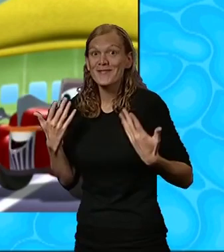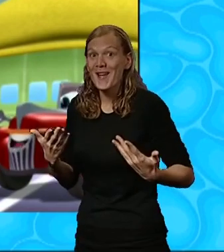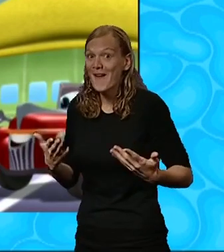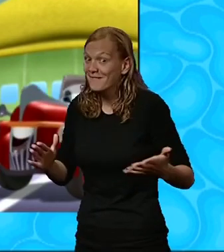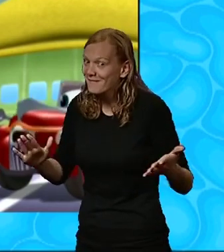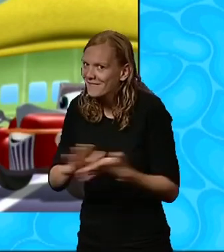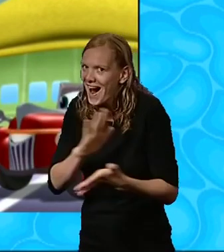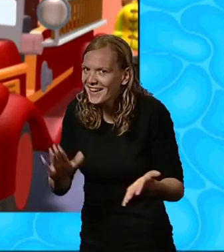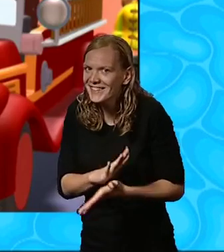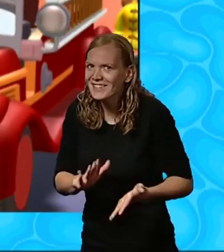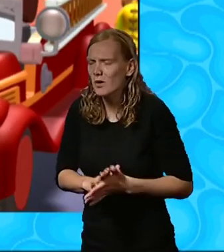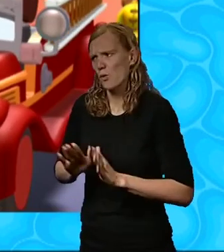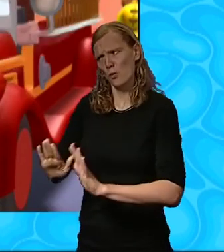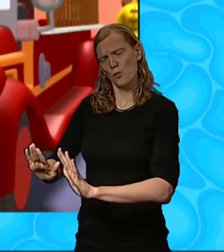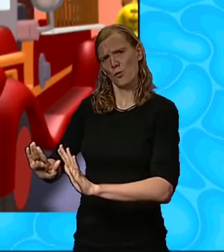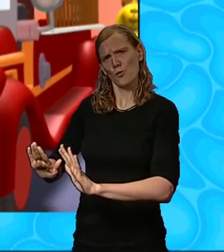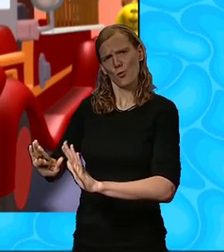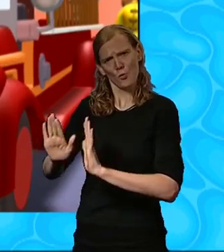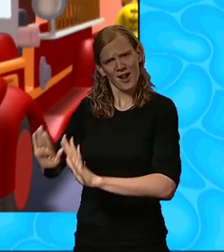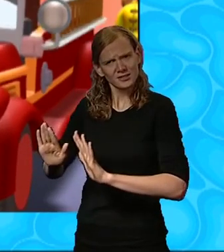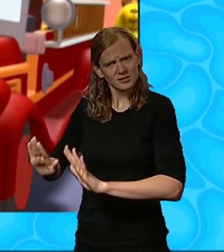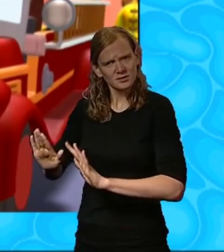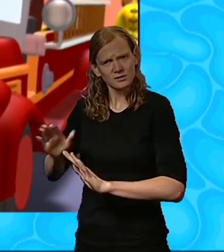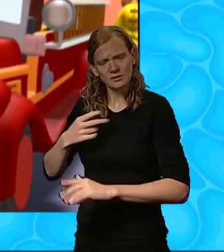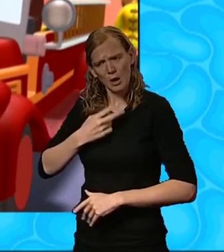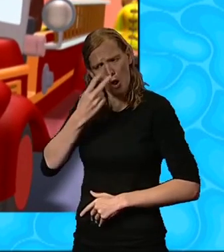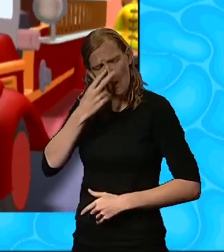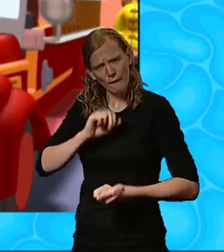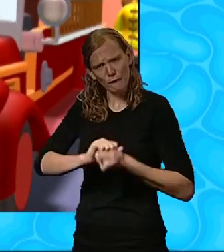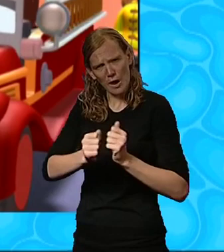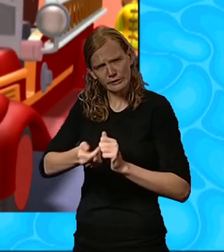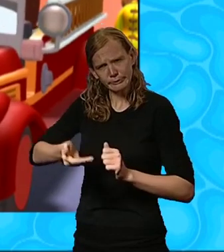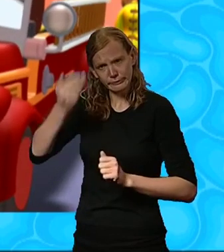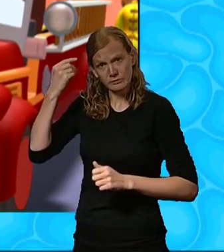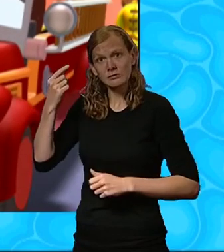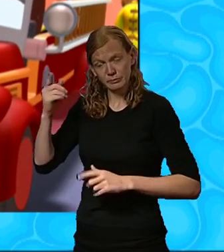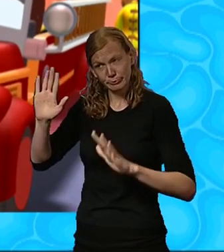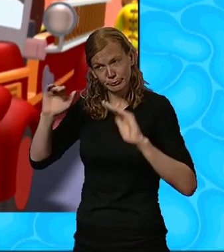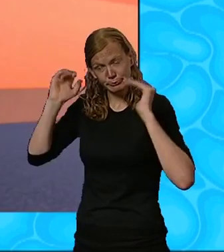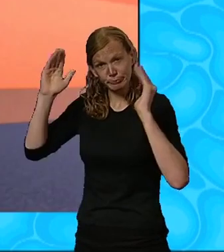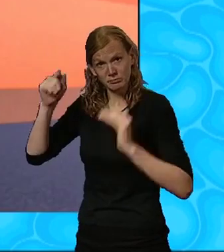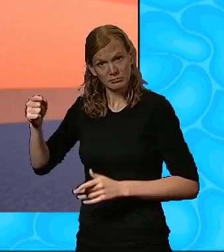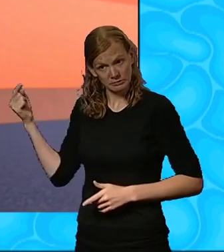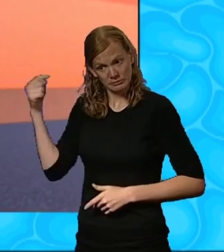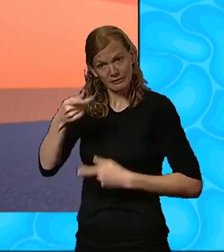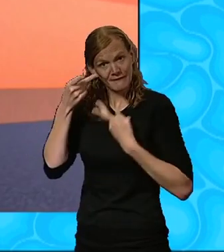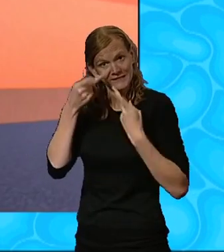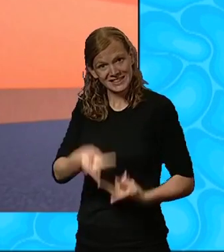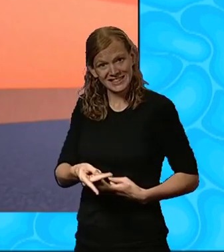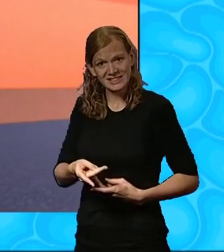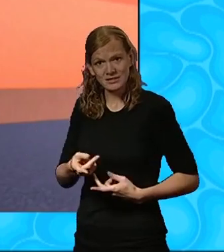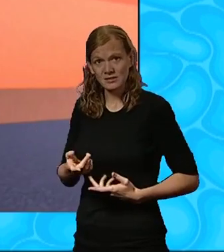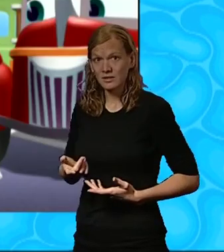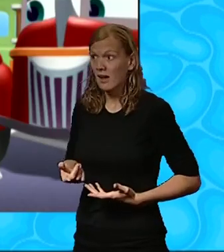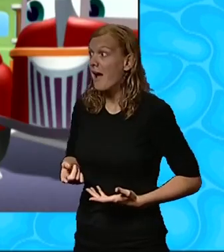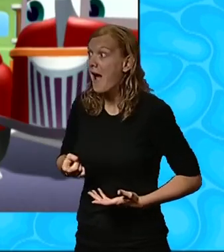Wait a minute, young Finley. This afternoon, an old friend of mine, Battalion Chief Odell, is coming for a visit. Chief Odell worked here